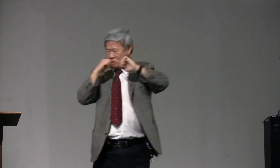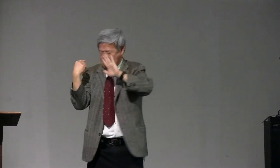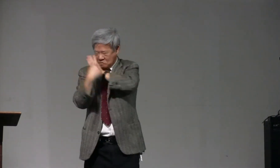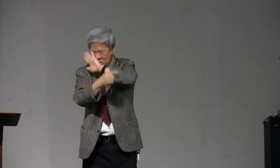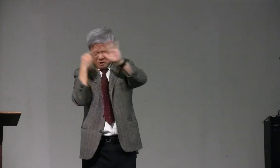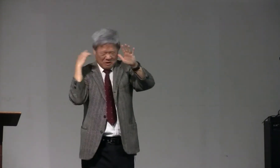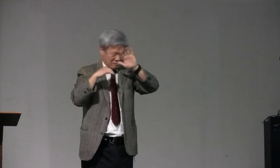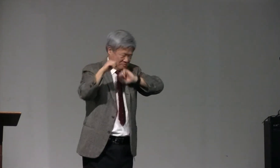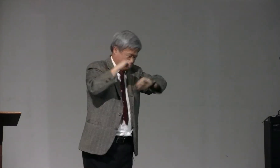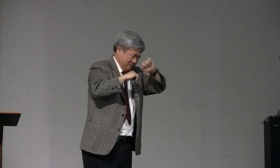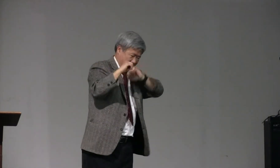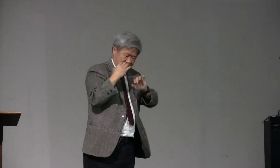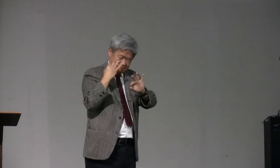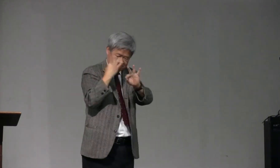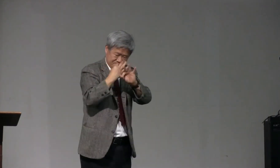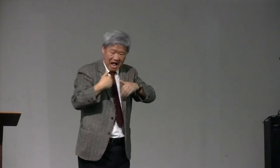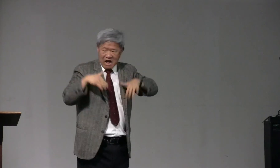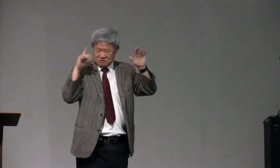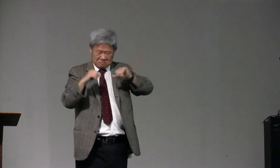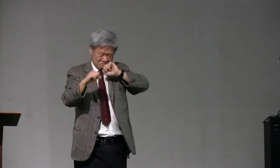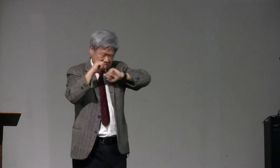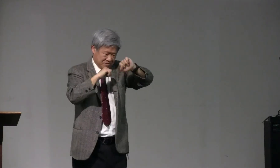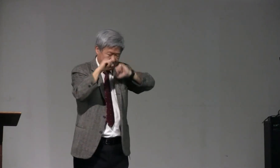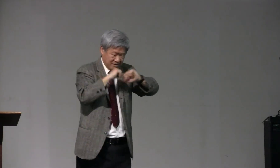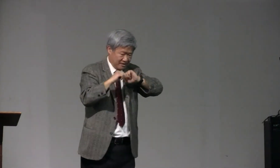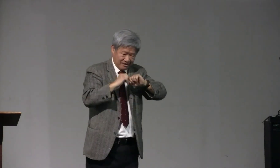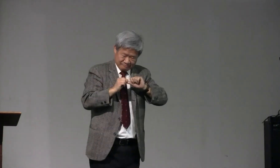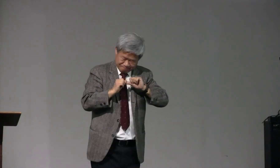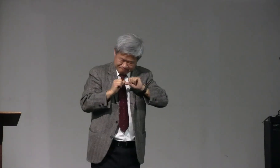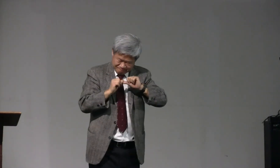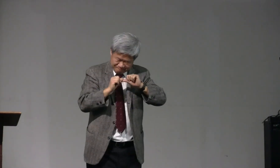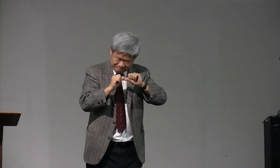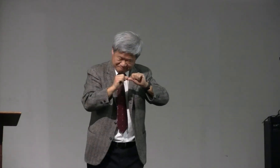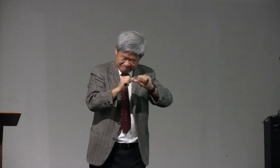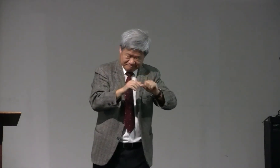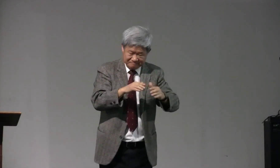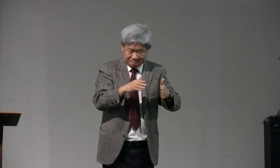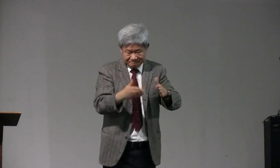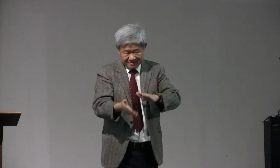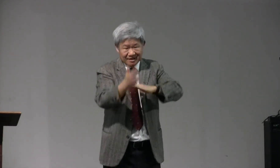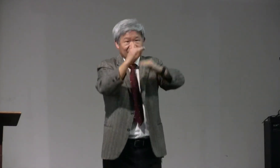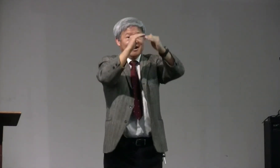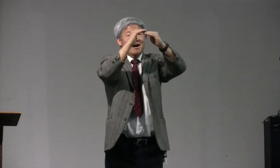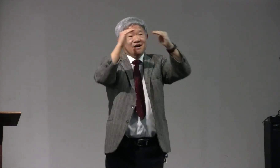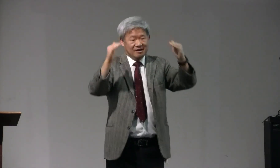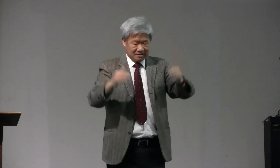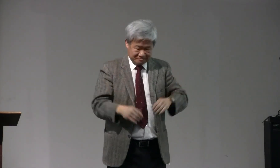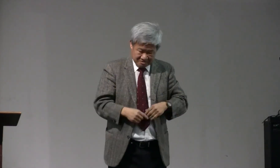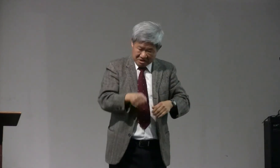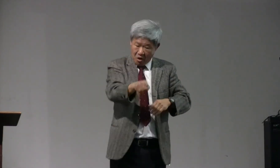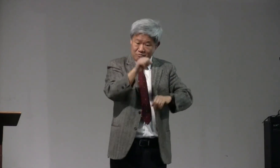All the hardships and frustration and criticism that we've been through until we die.